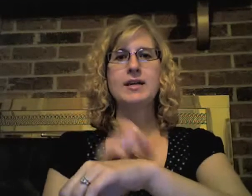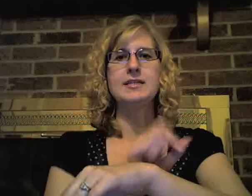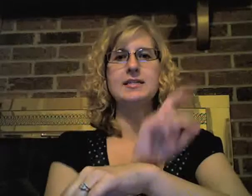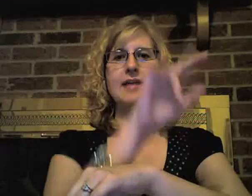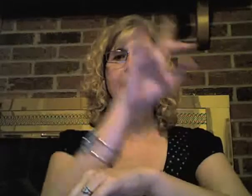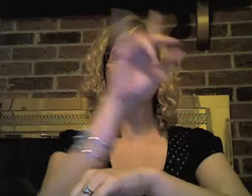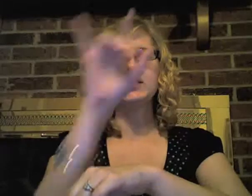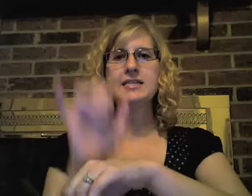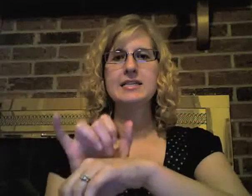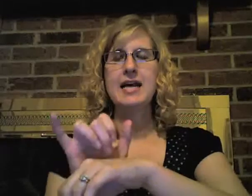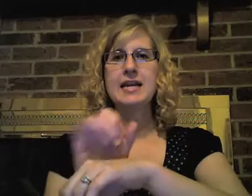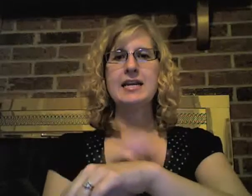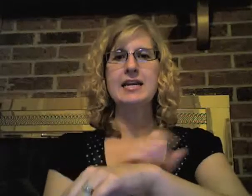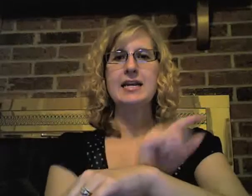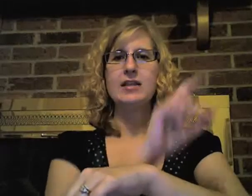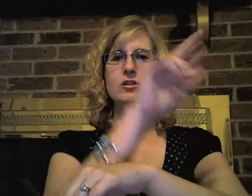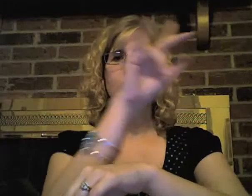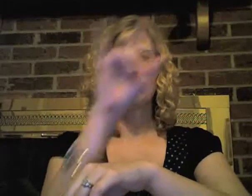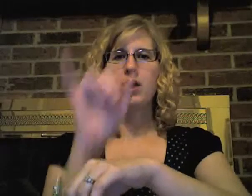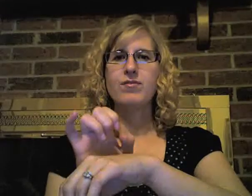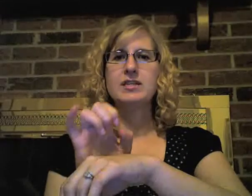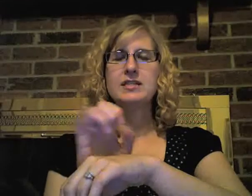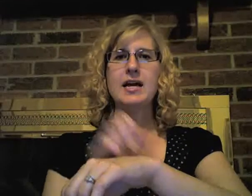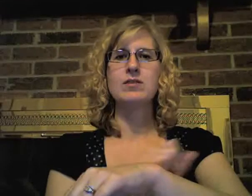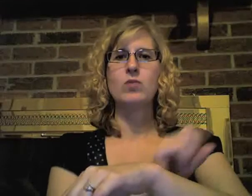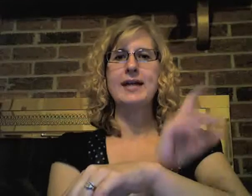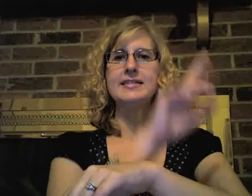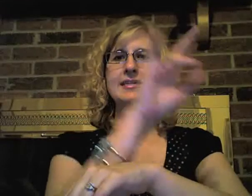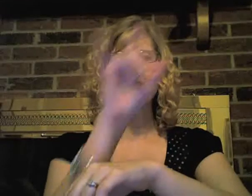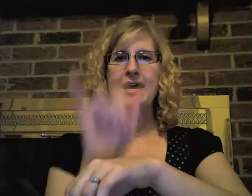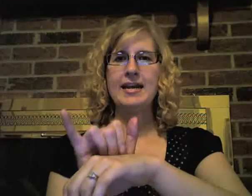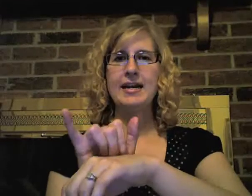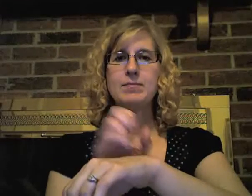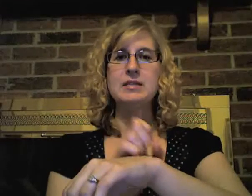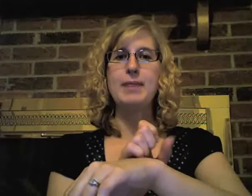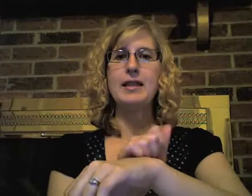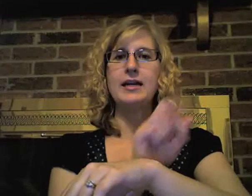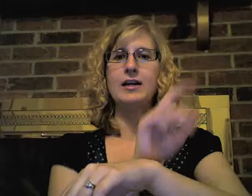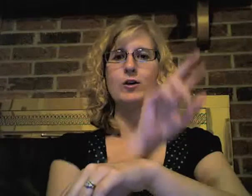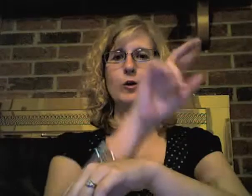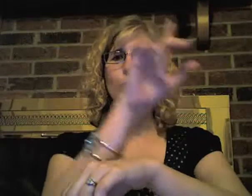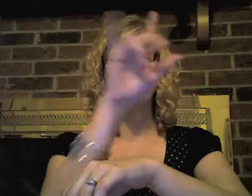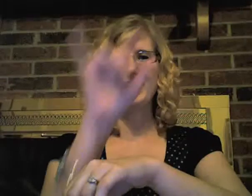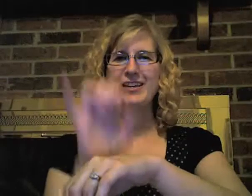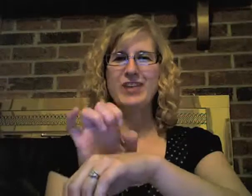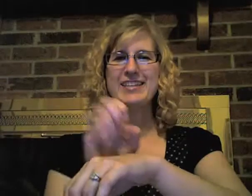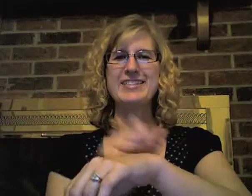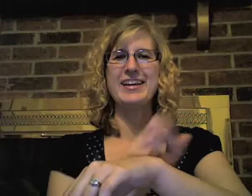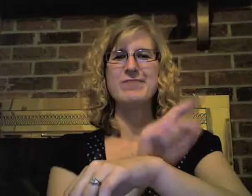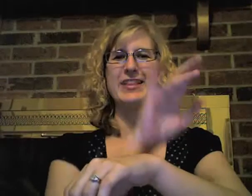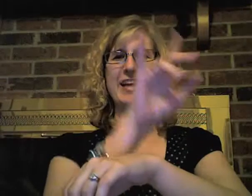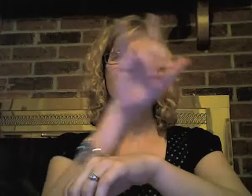actually the sun, the circle of the sun rising and setting. And I'm spelling early. You can't see it, but that's what I'm doing,